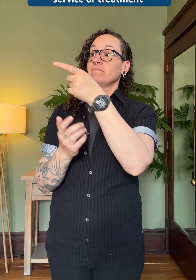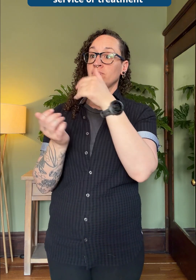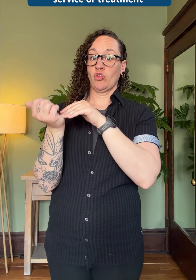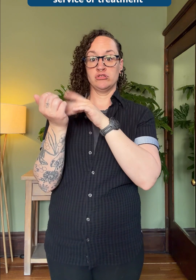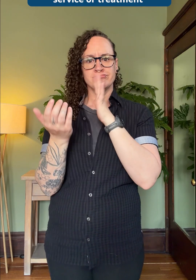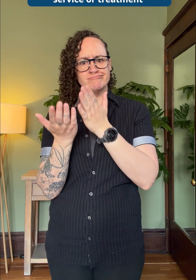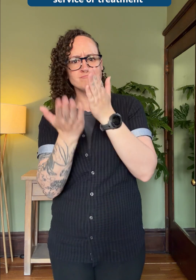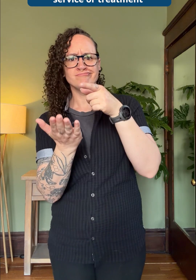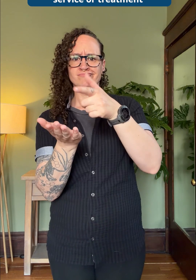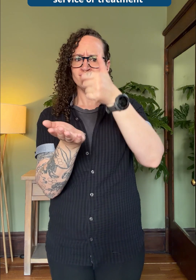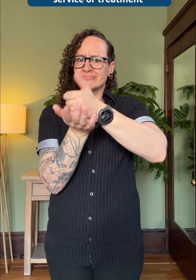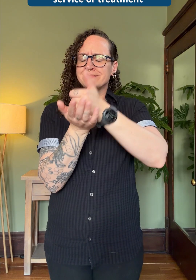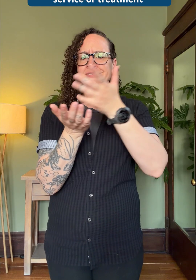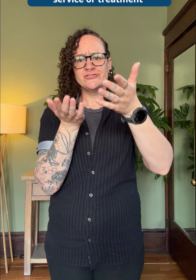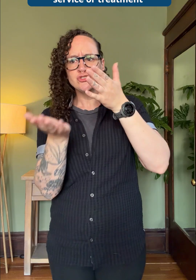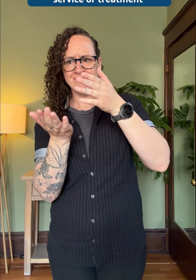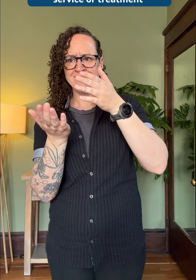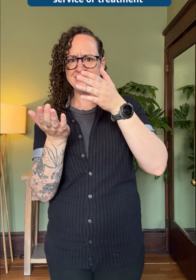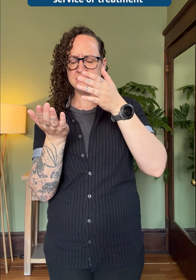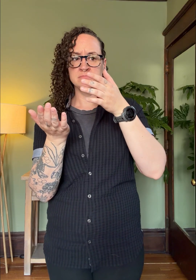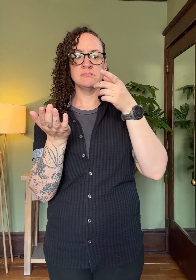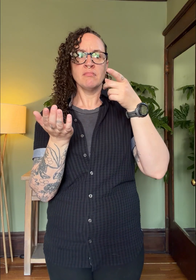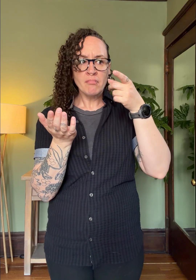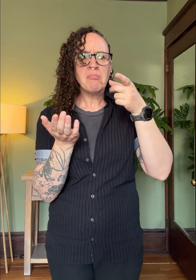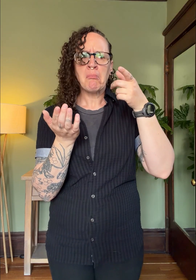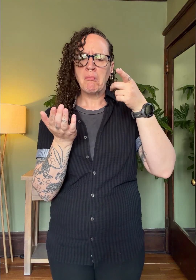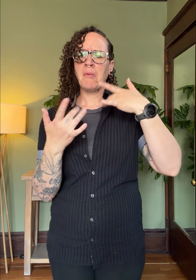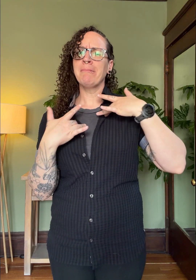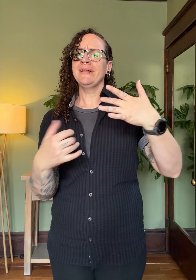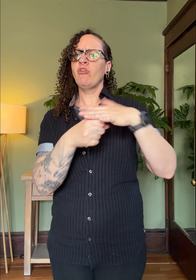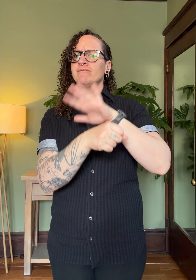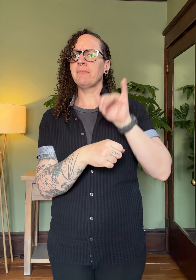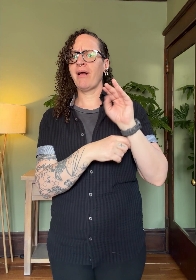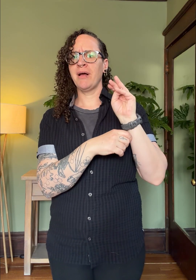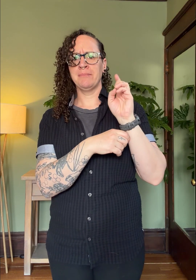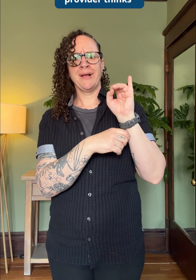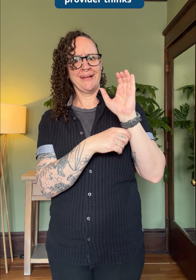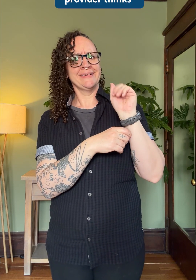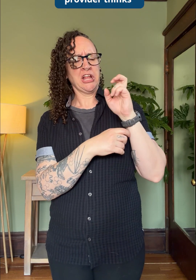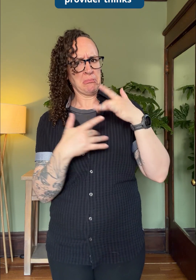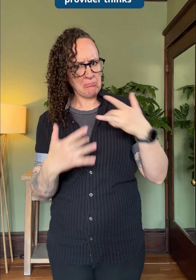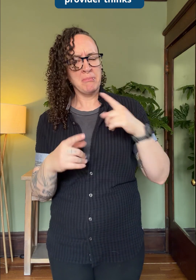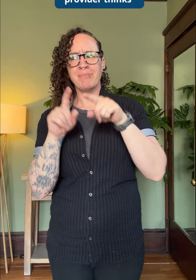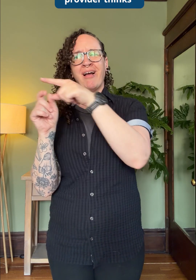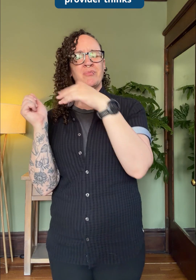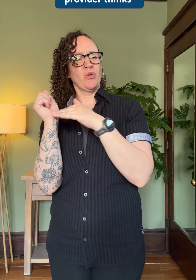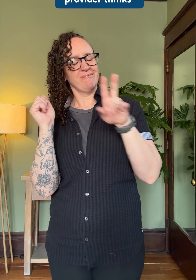If your provider recommends a service or treatment that is usually covered by Medicare, but your provider thinks it